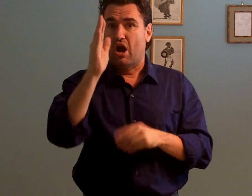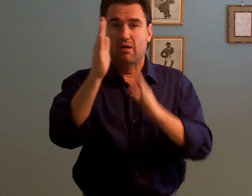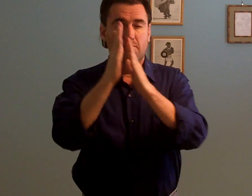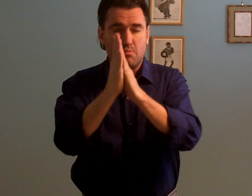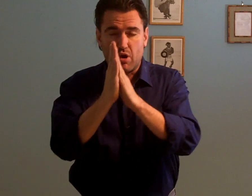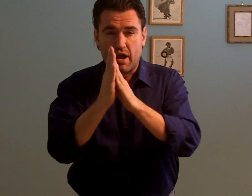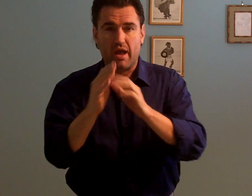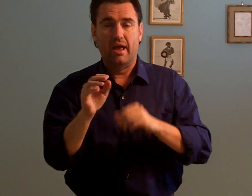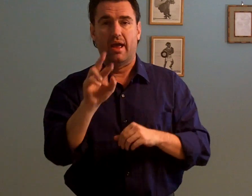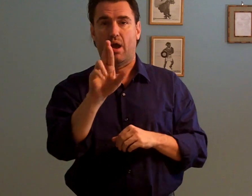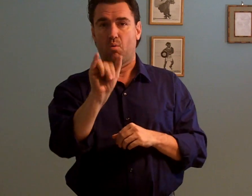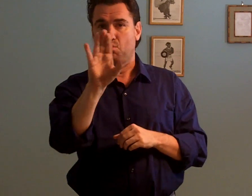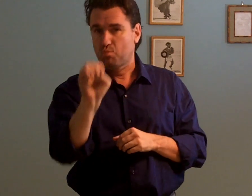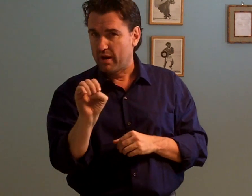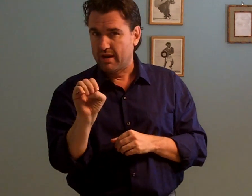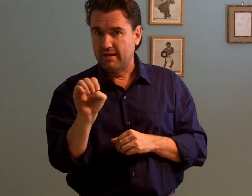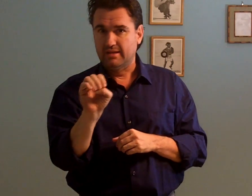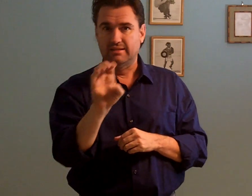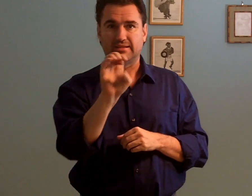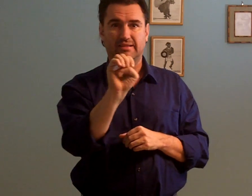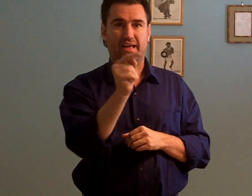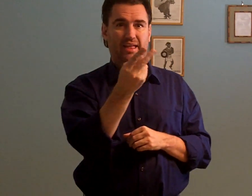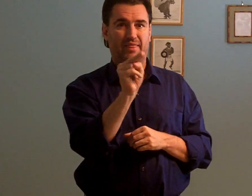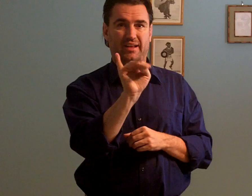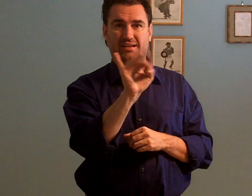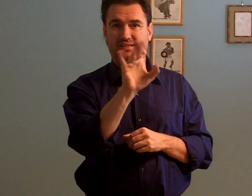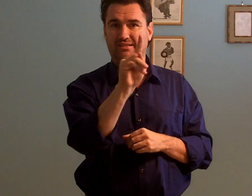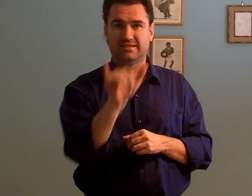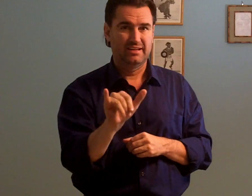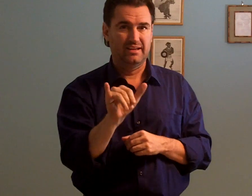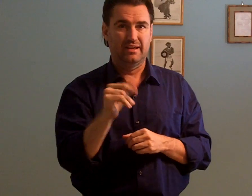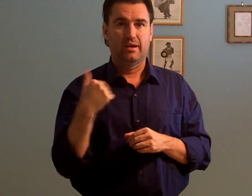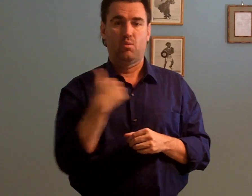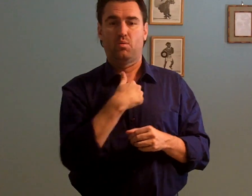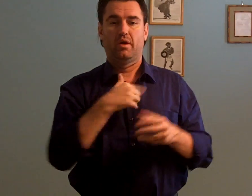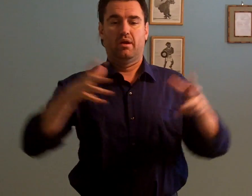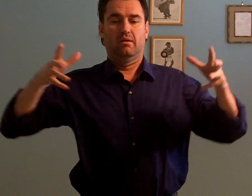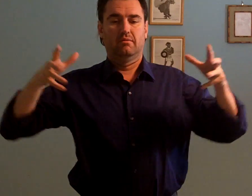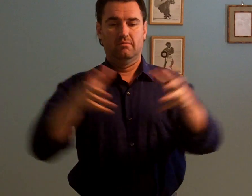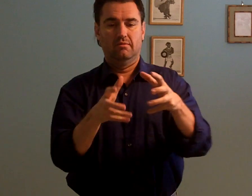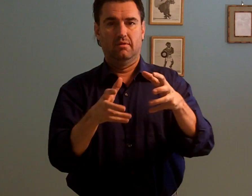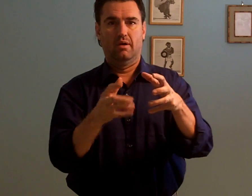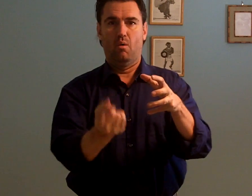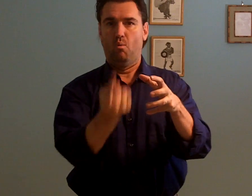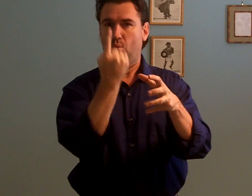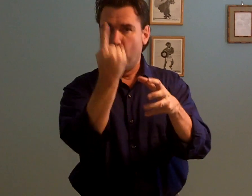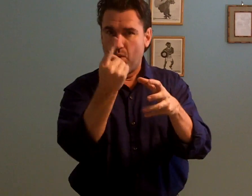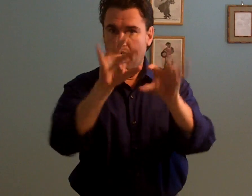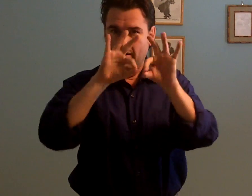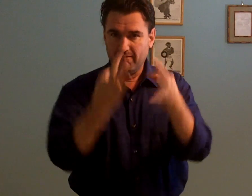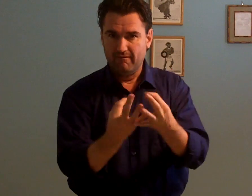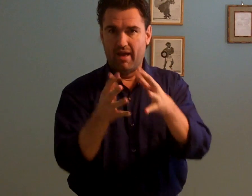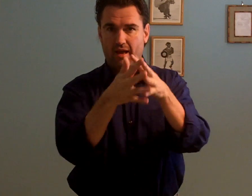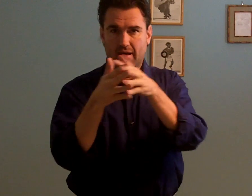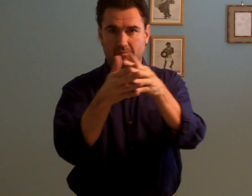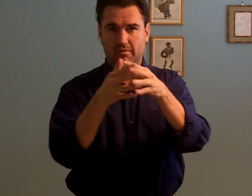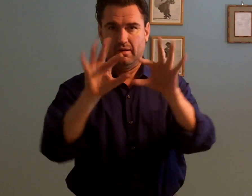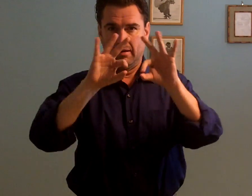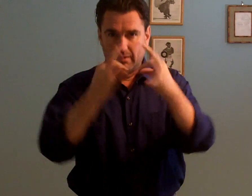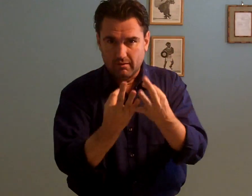were united as one American family. We were also united in our resolve to